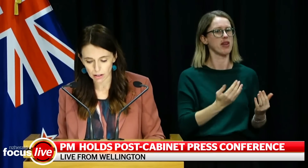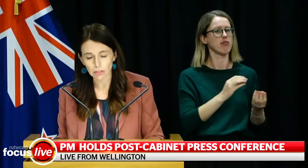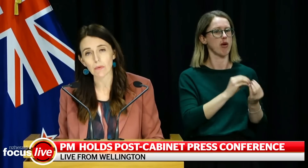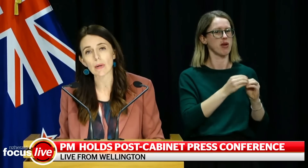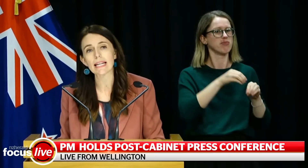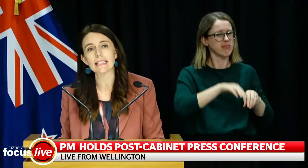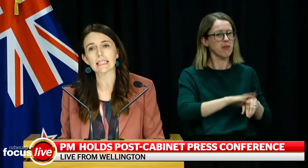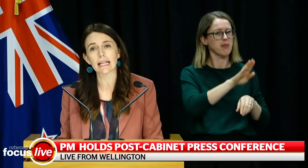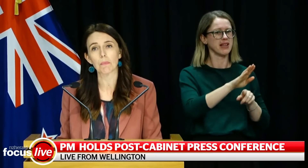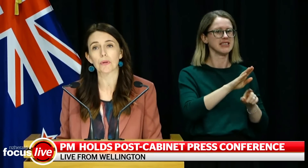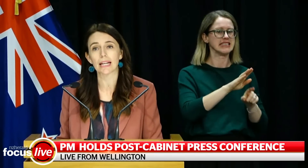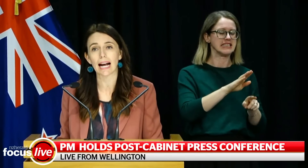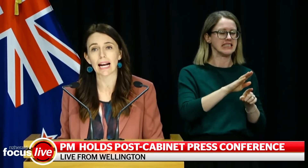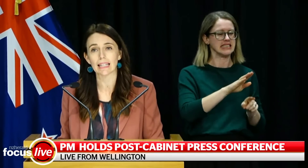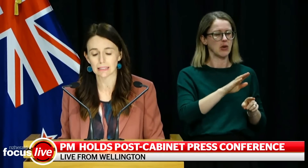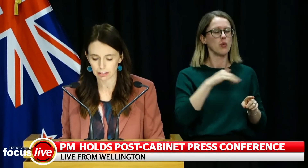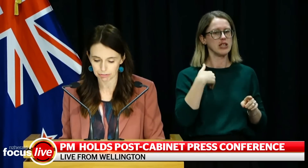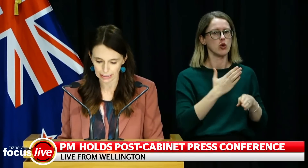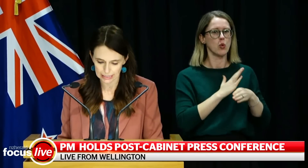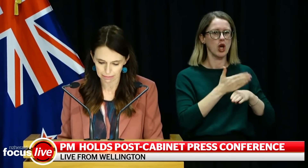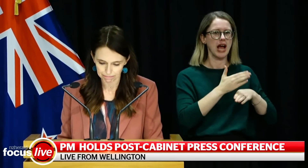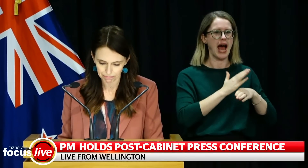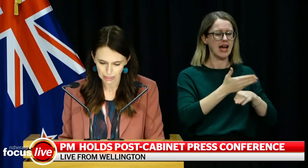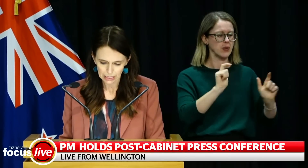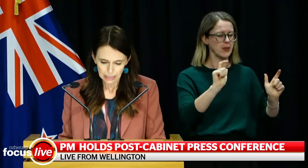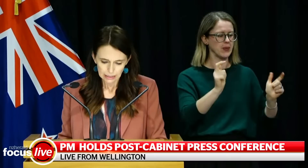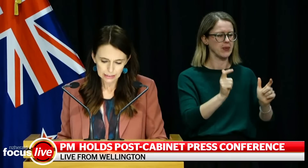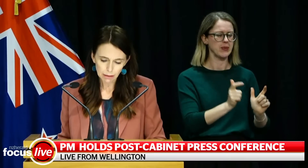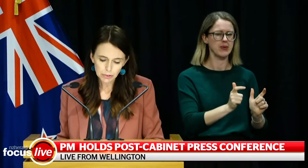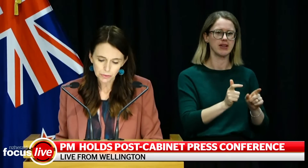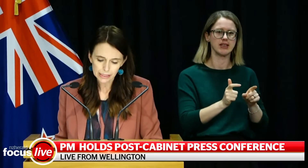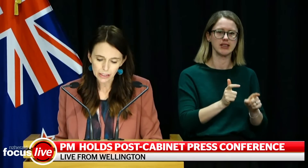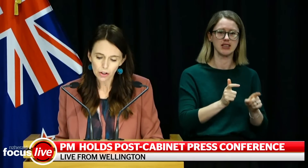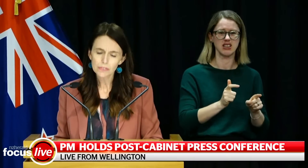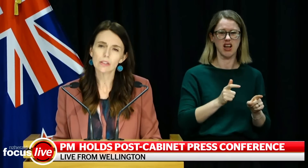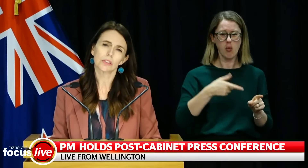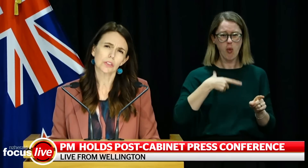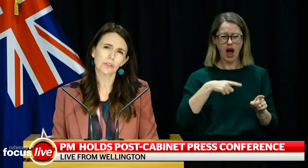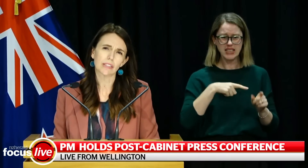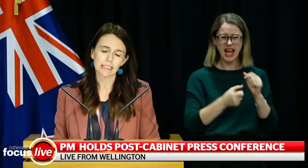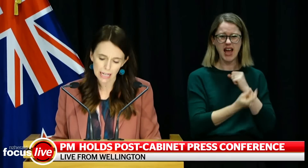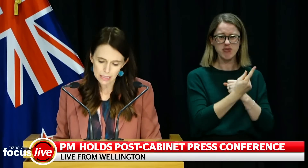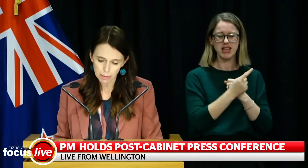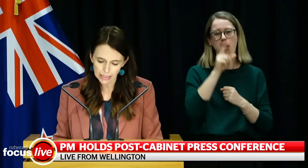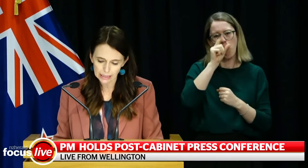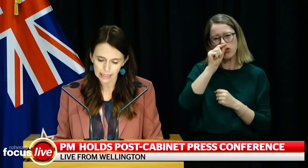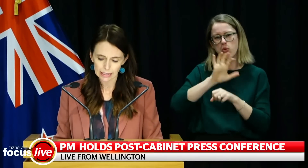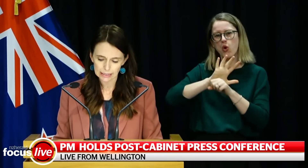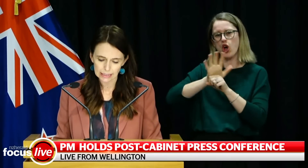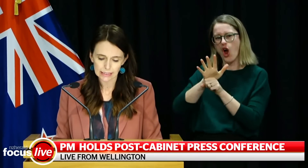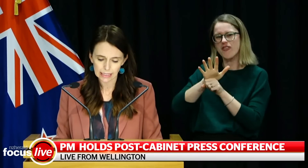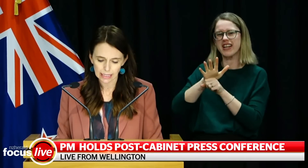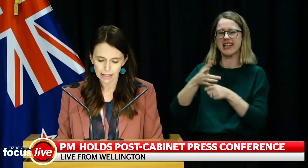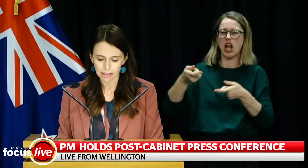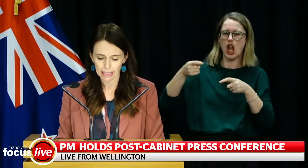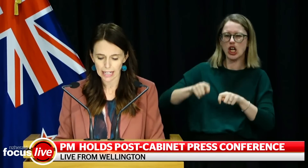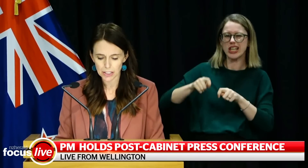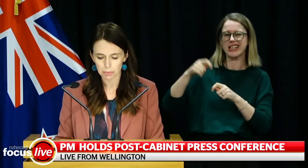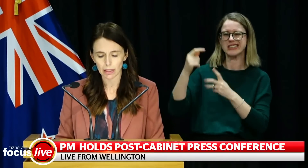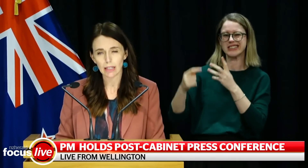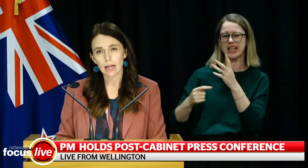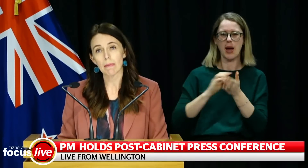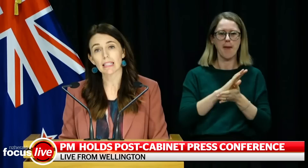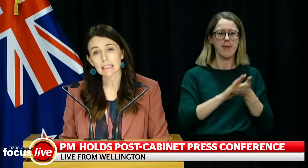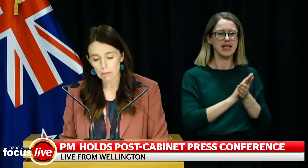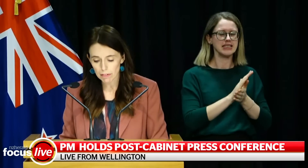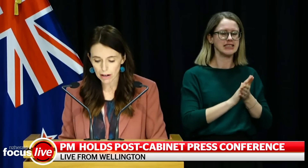right now that we need to keep working hard to fix. To some degree, COVID looks to have exacerbated an existing lack of